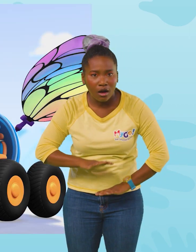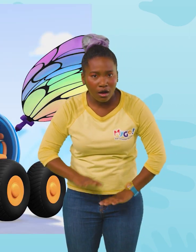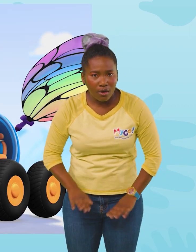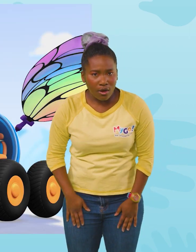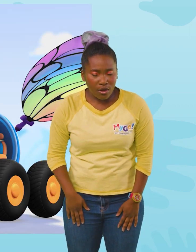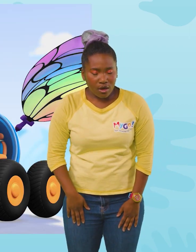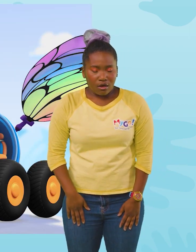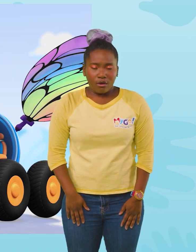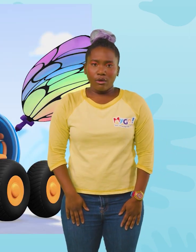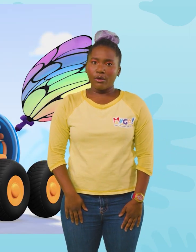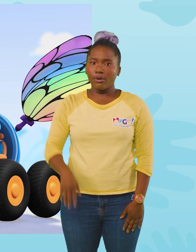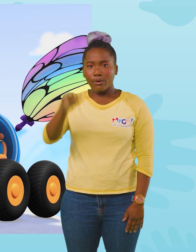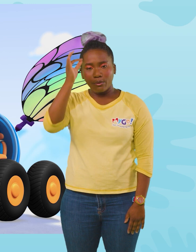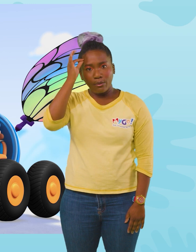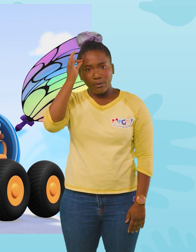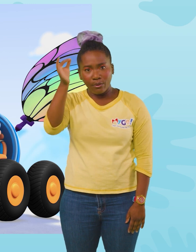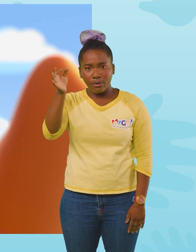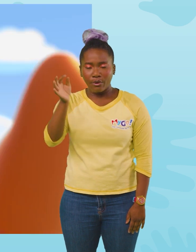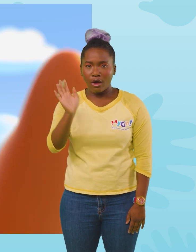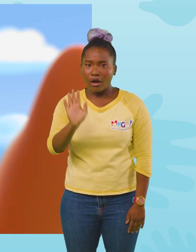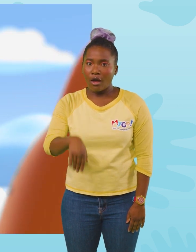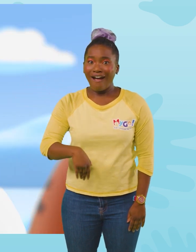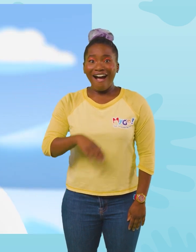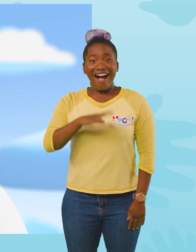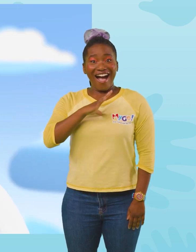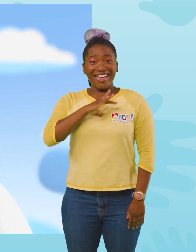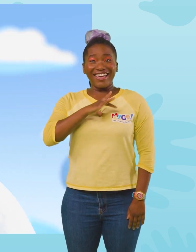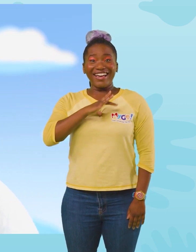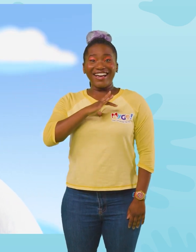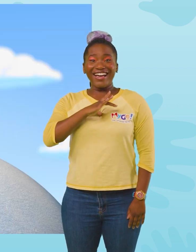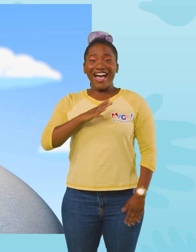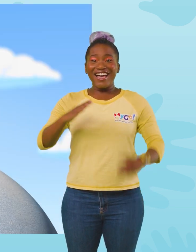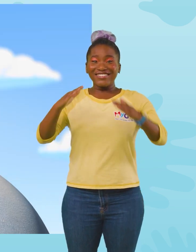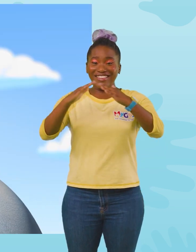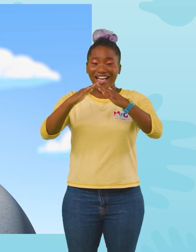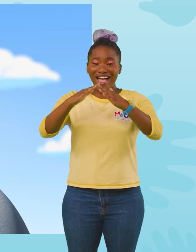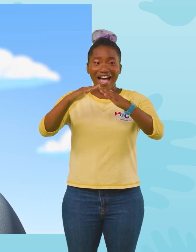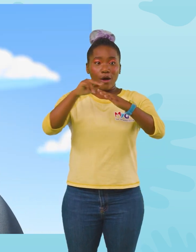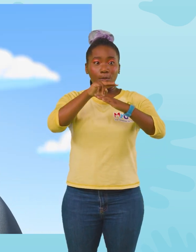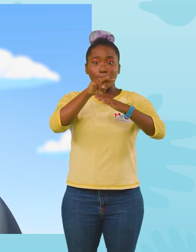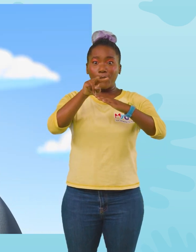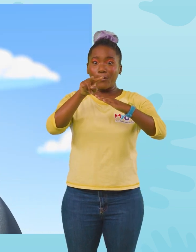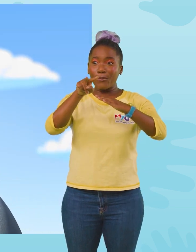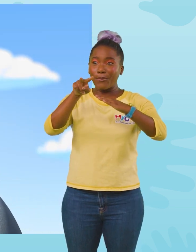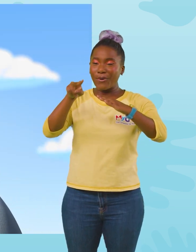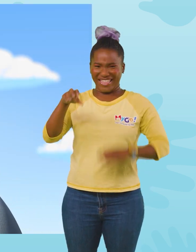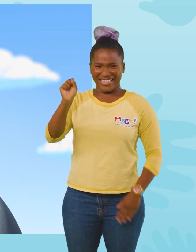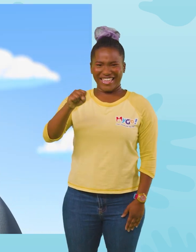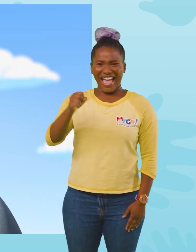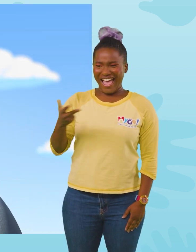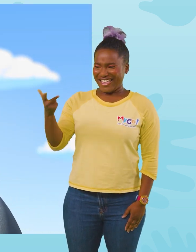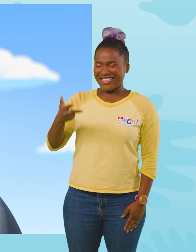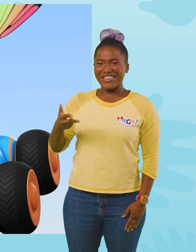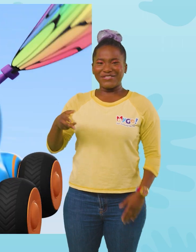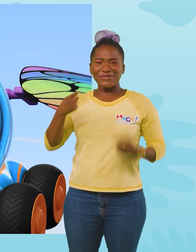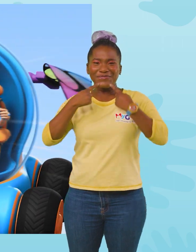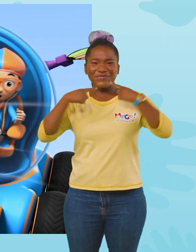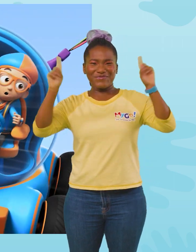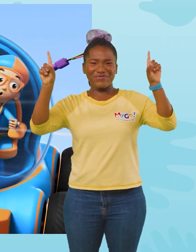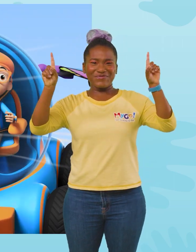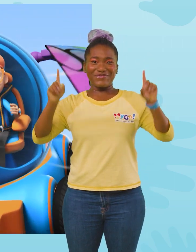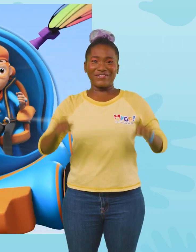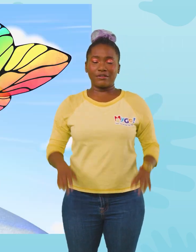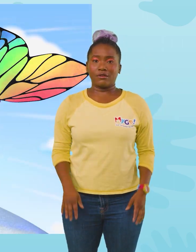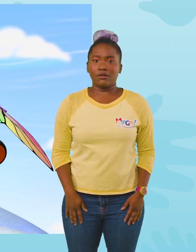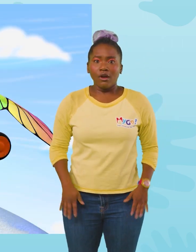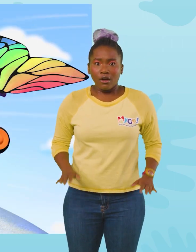Phew. That was a close one. Hey, it's the mountaintop. Yeah, we made it.